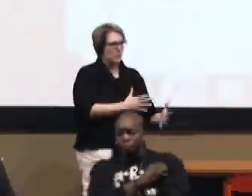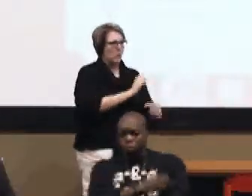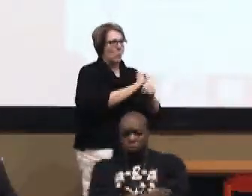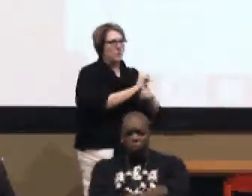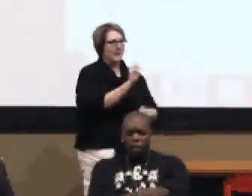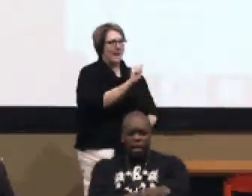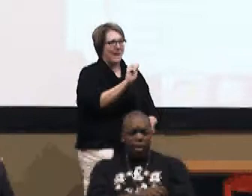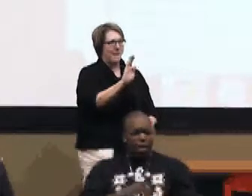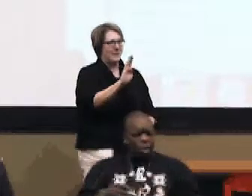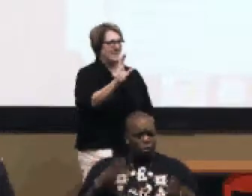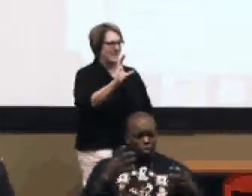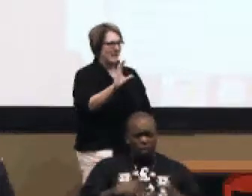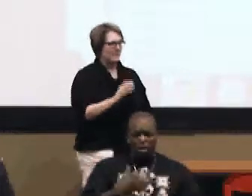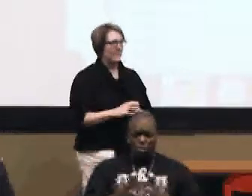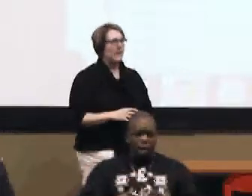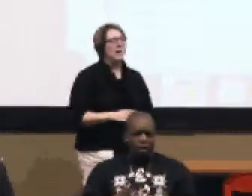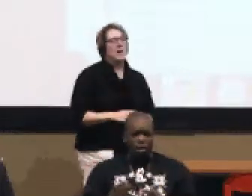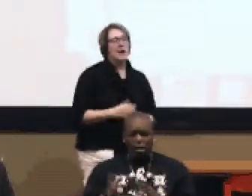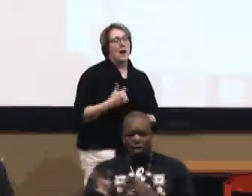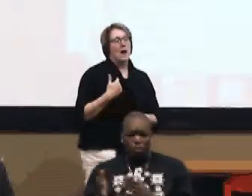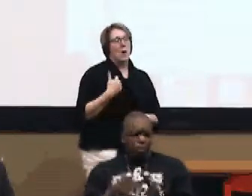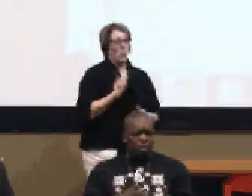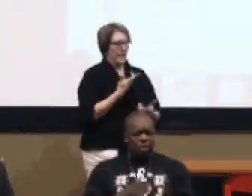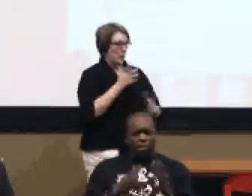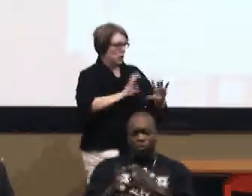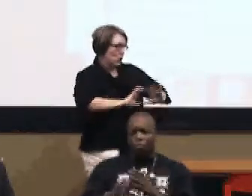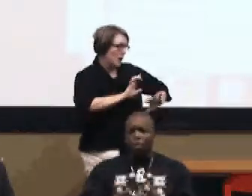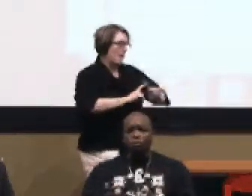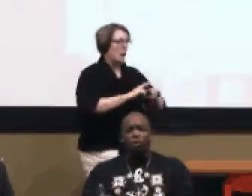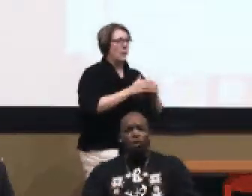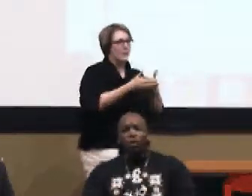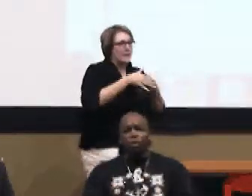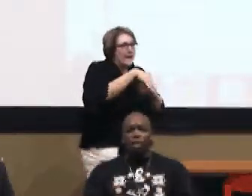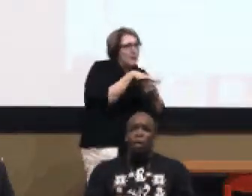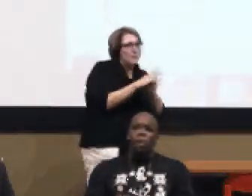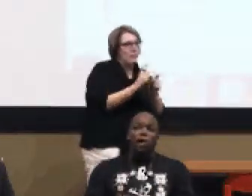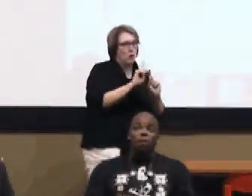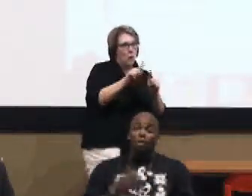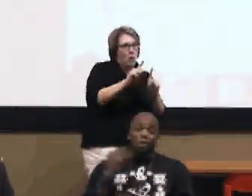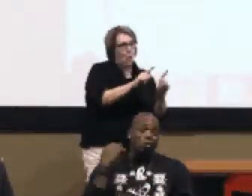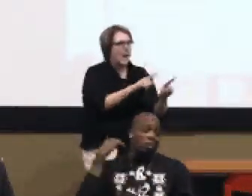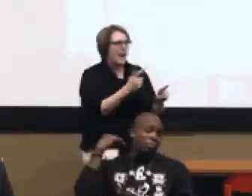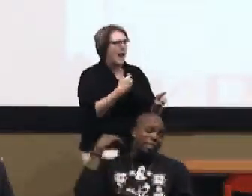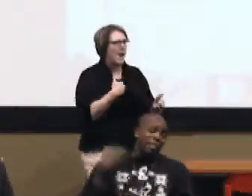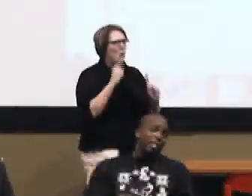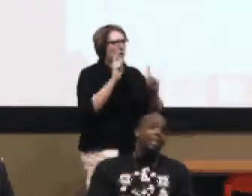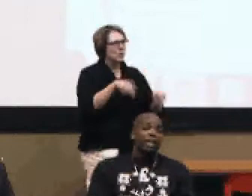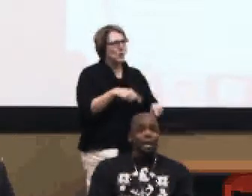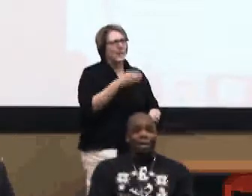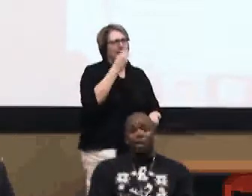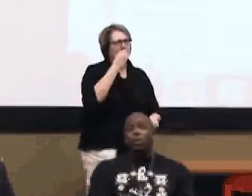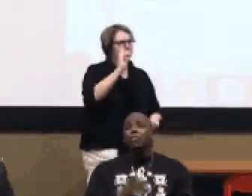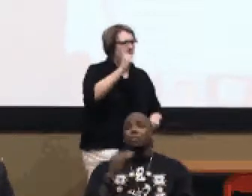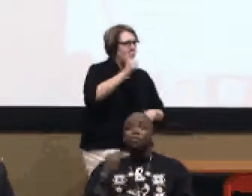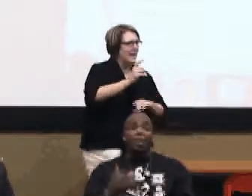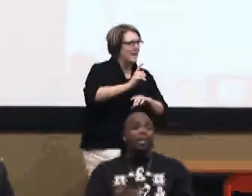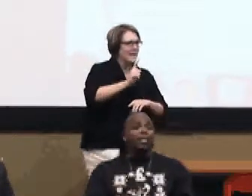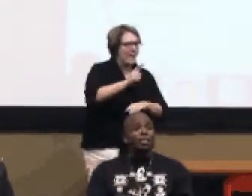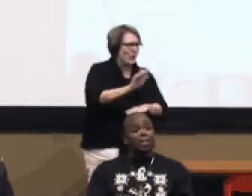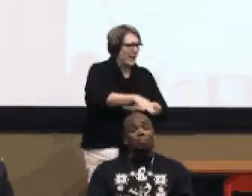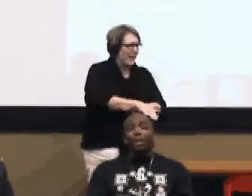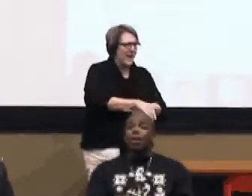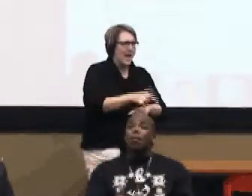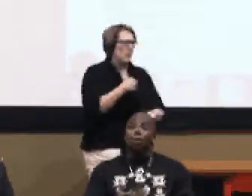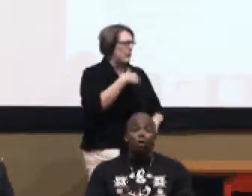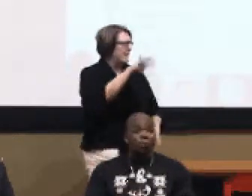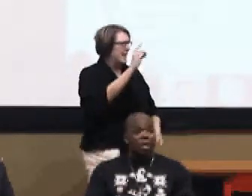ABC. And we're talking about it in neighborhoods and where people are going. And I wanted to go get a bite to eat late at night. We couldn't find